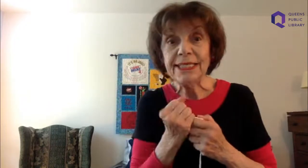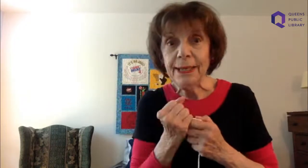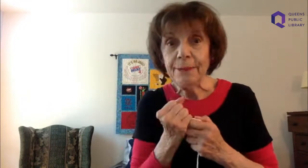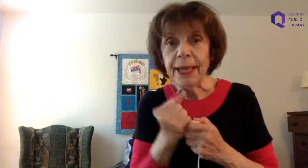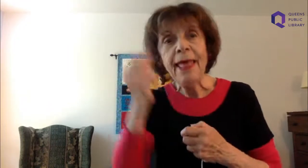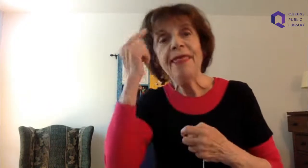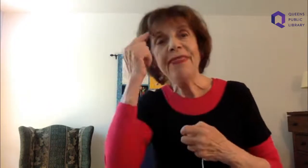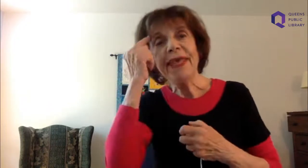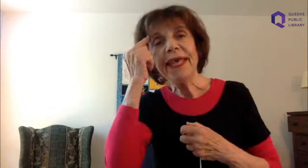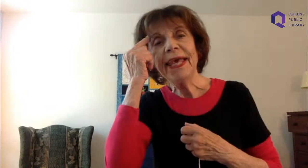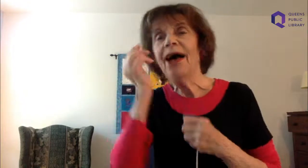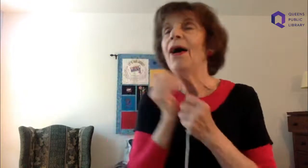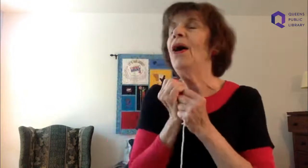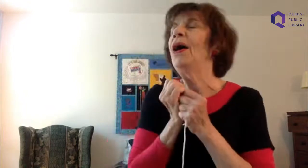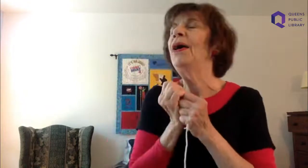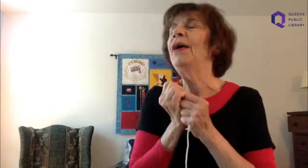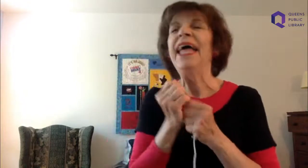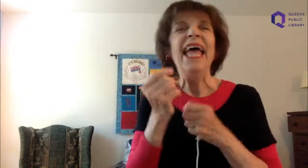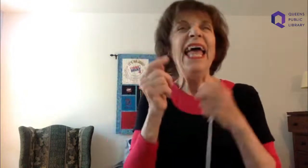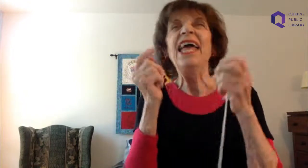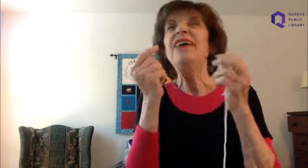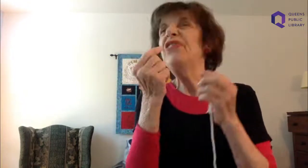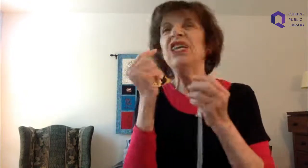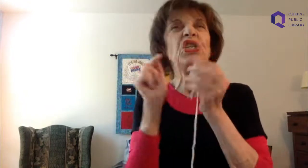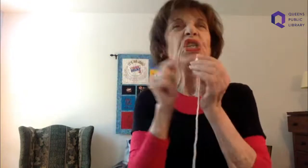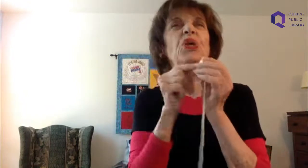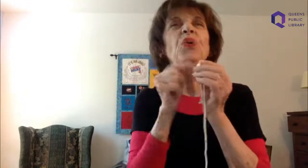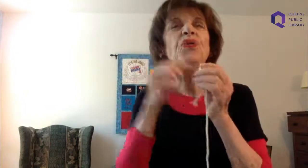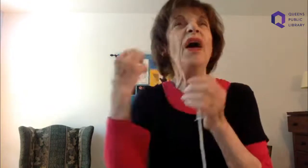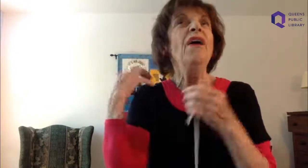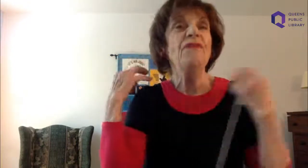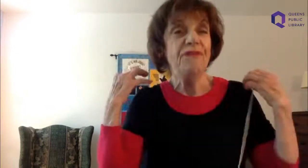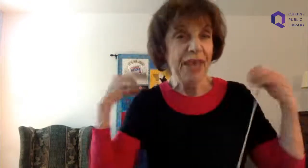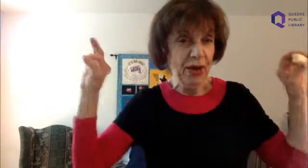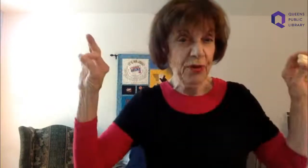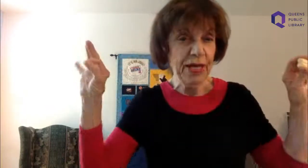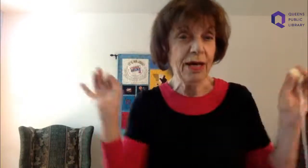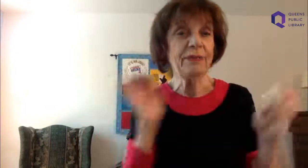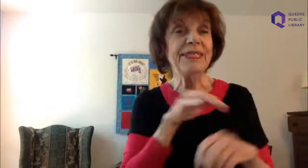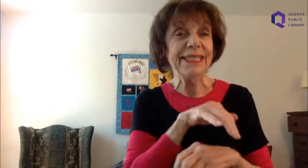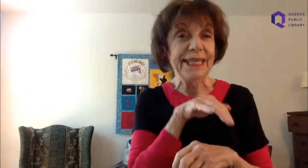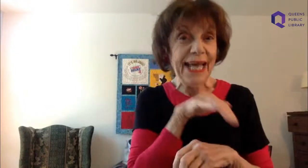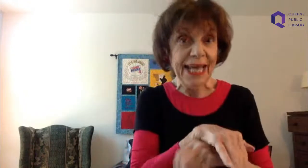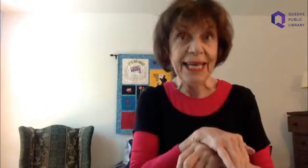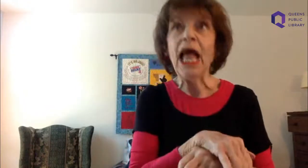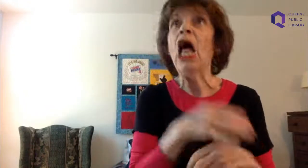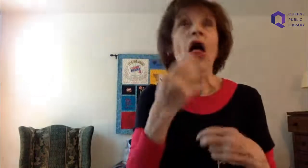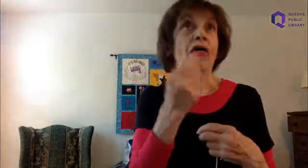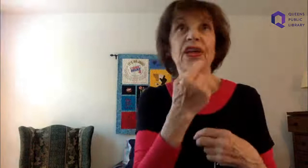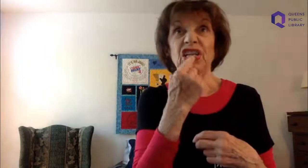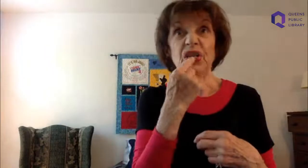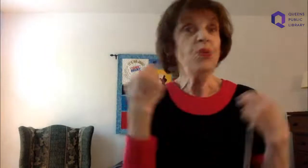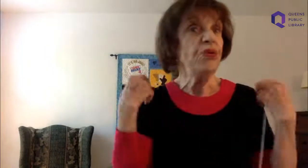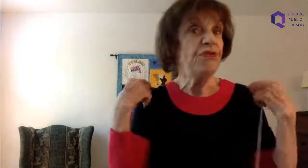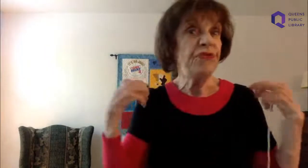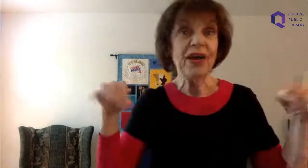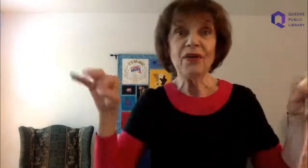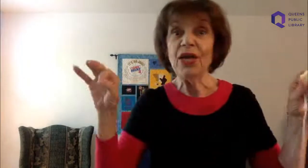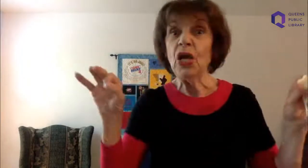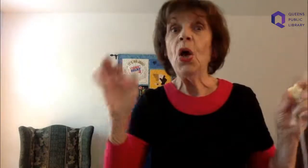sleep thinking, oh, if the tooth fairy comes tonight, the tooth fairy